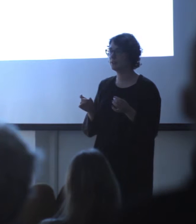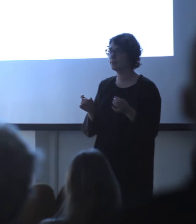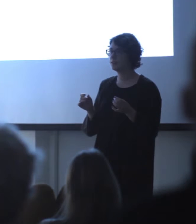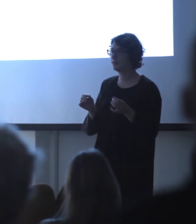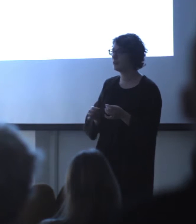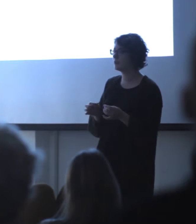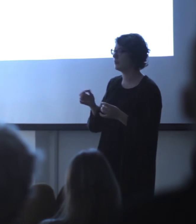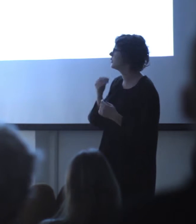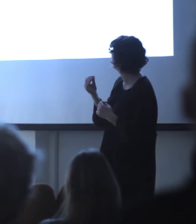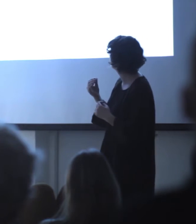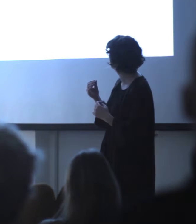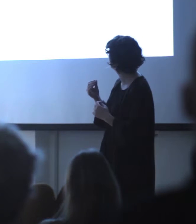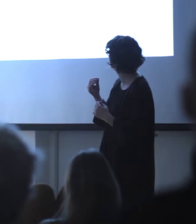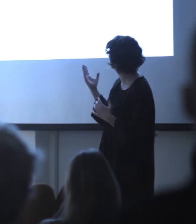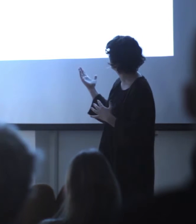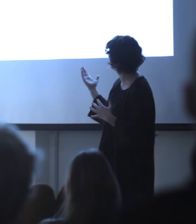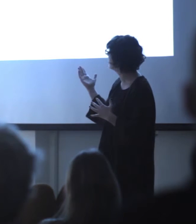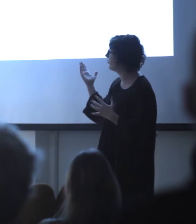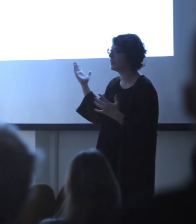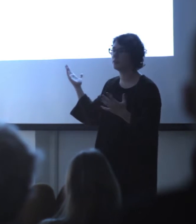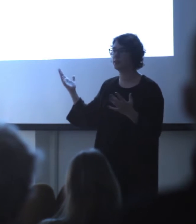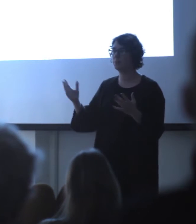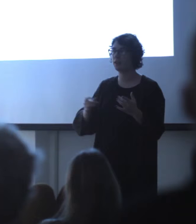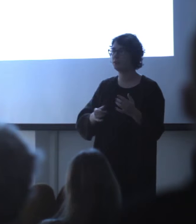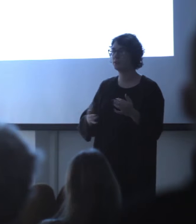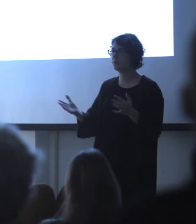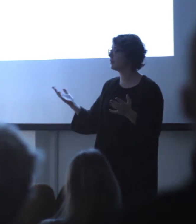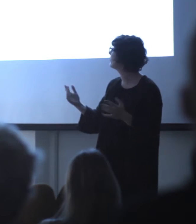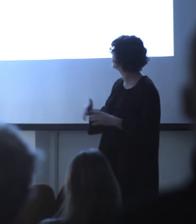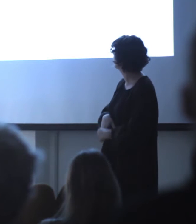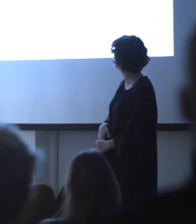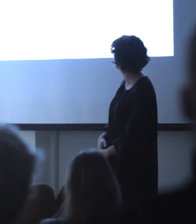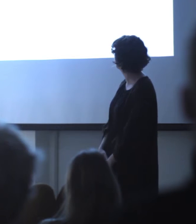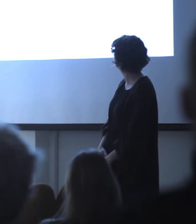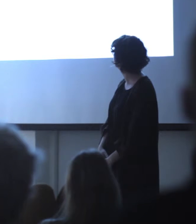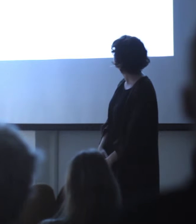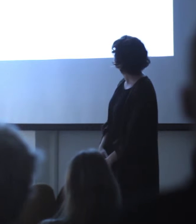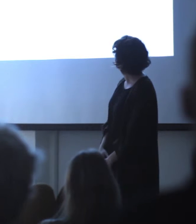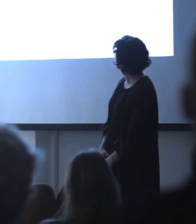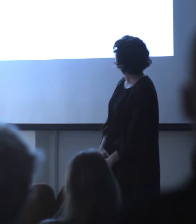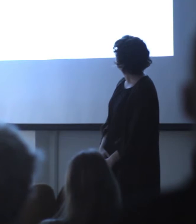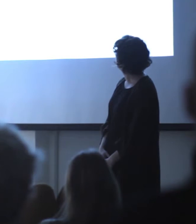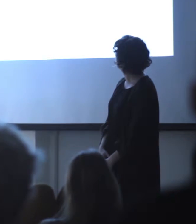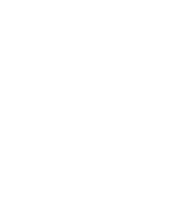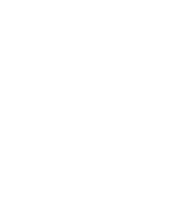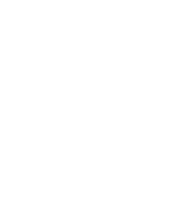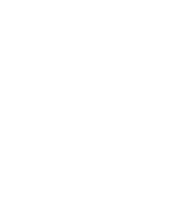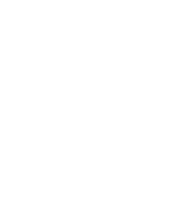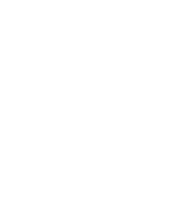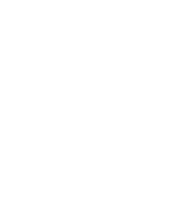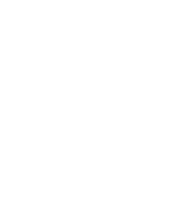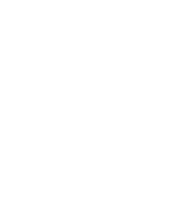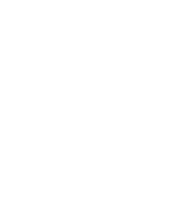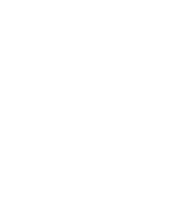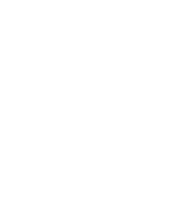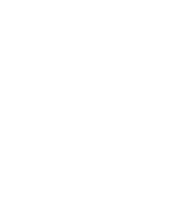the different letters when you speak, but in sign language it's fine to just spell out whatever word you're talking about. Do they have